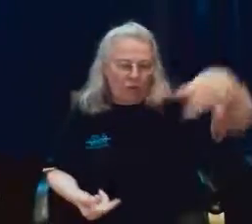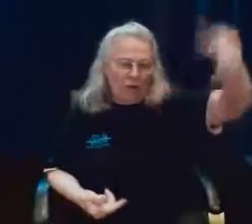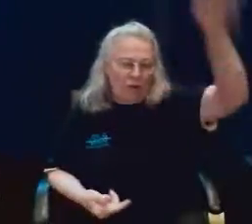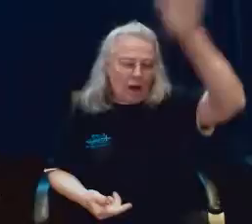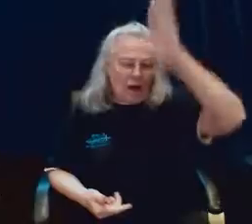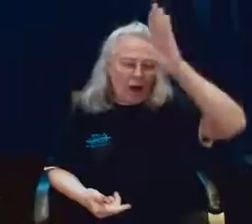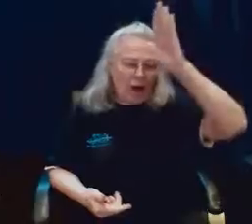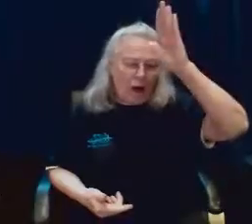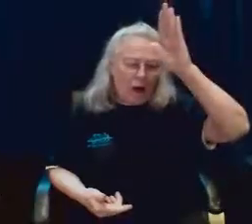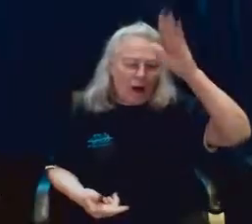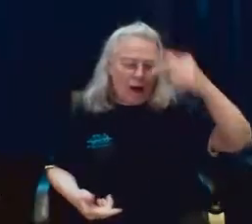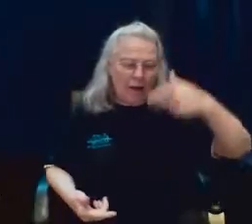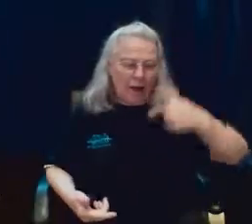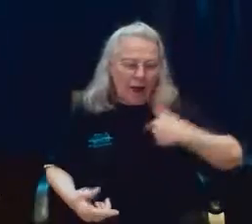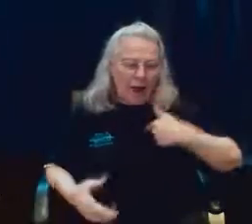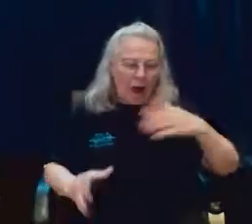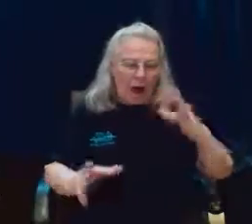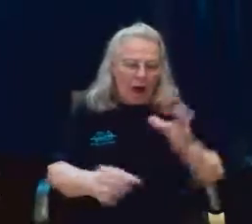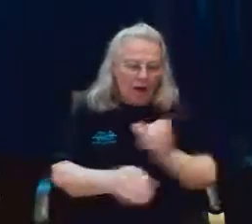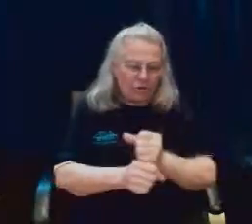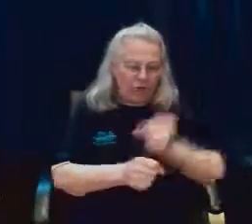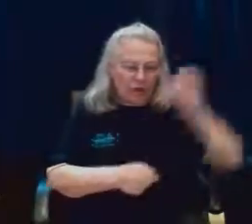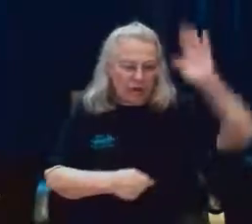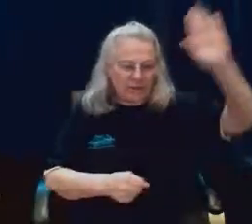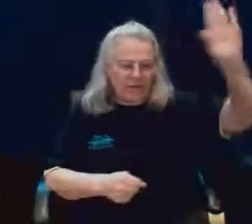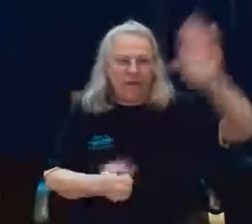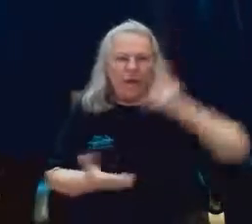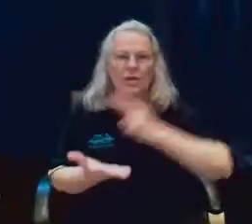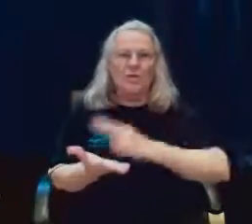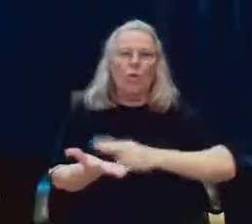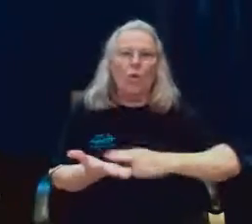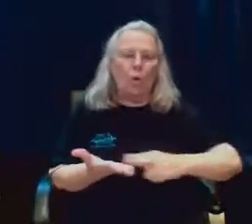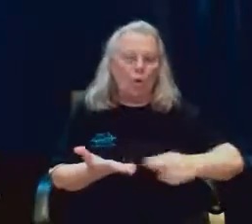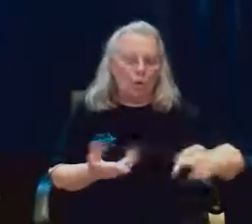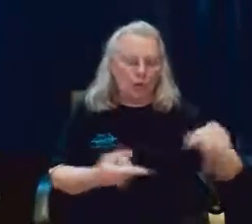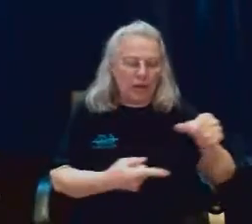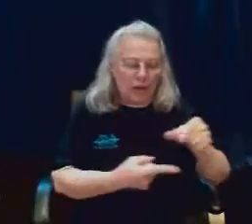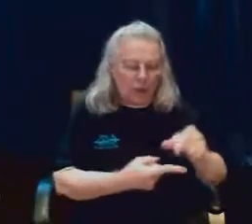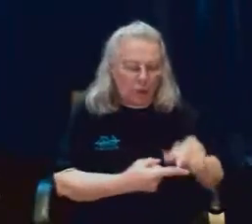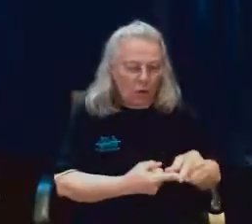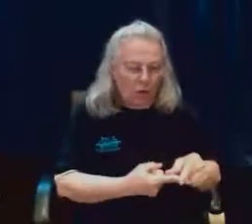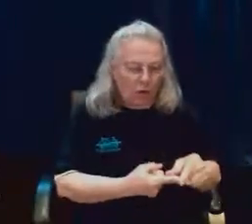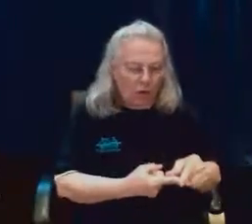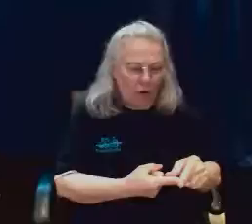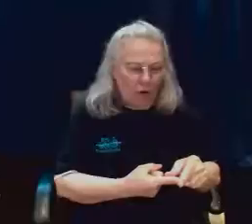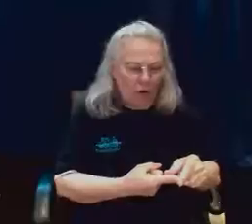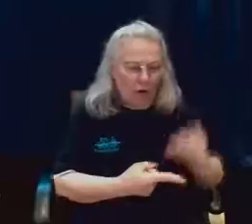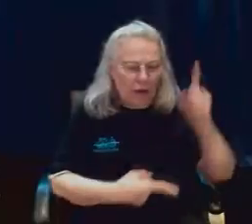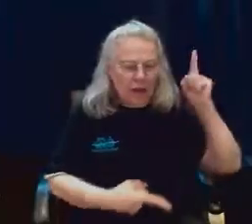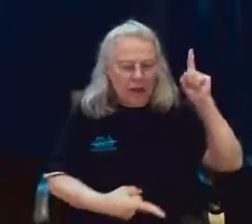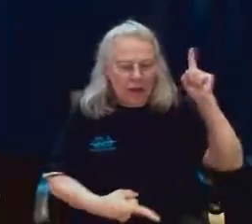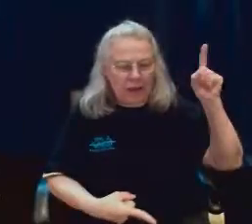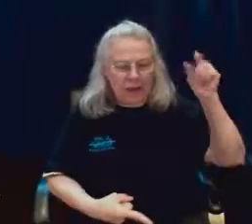for God, I trust His holy word.